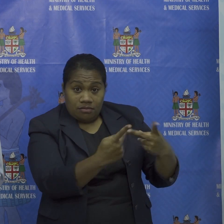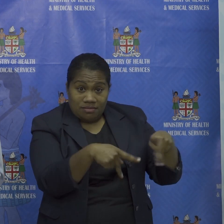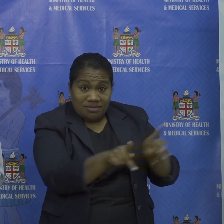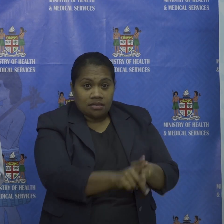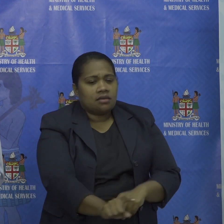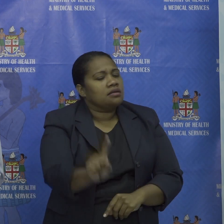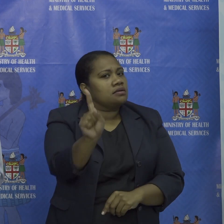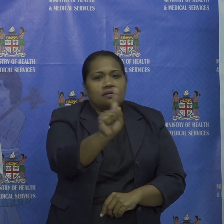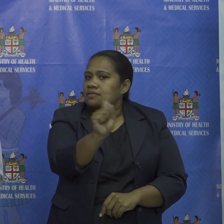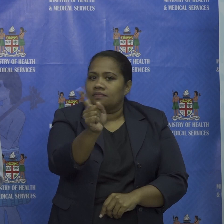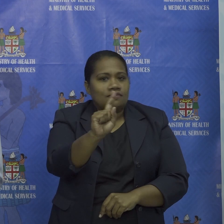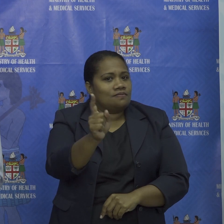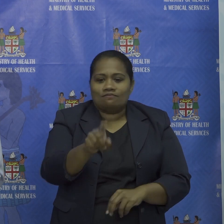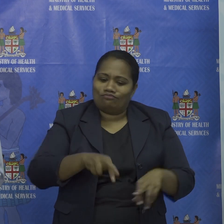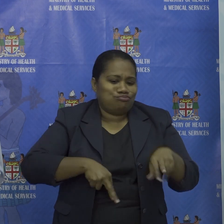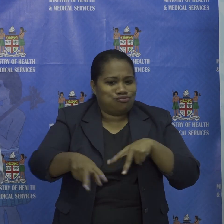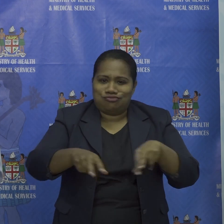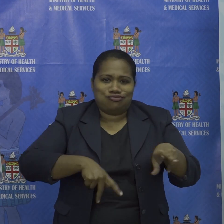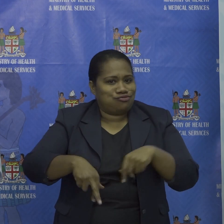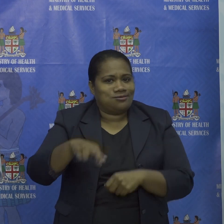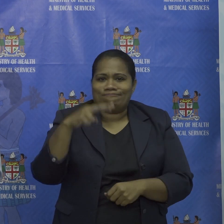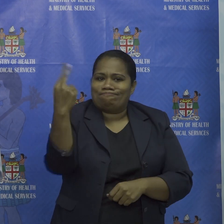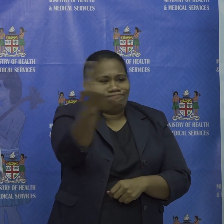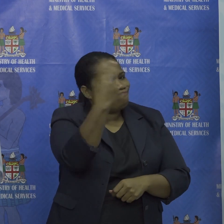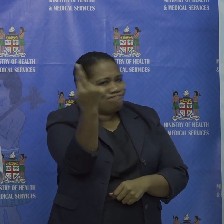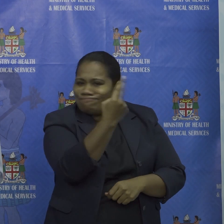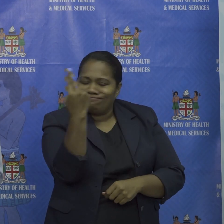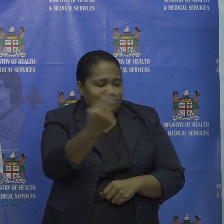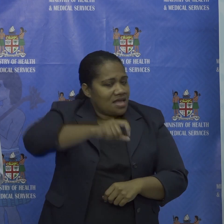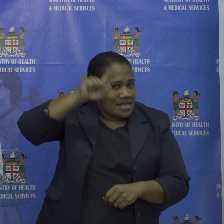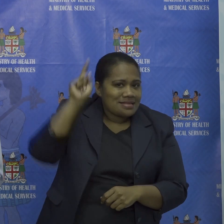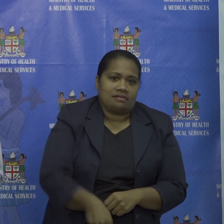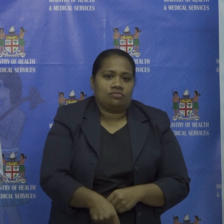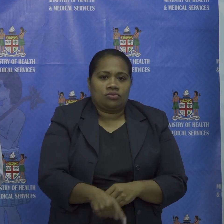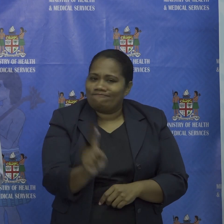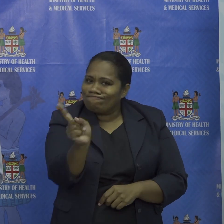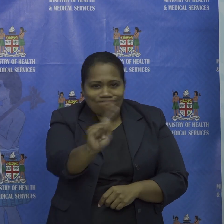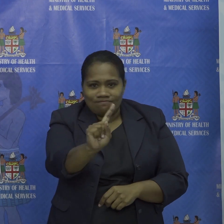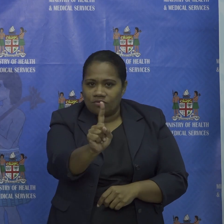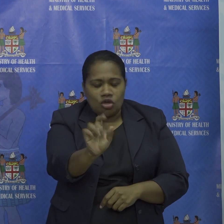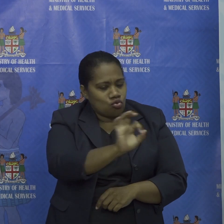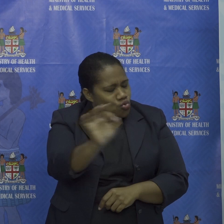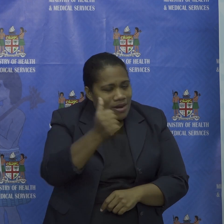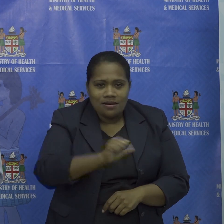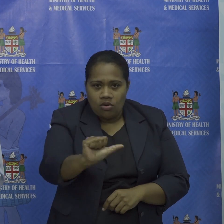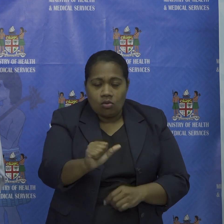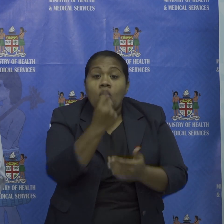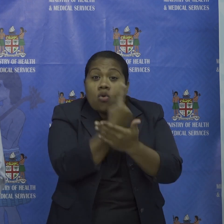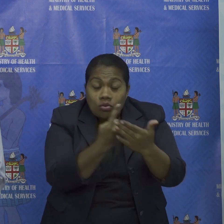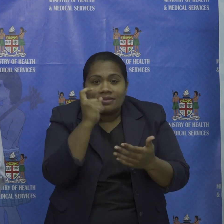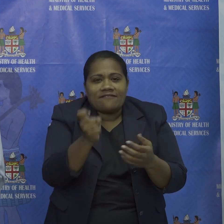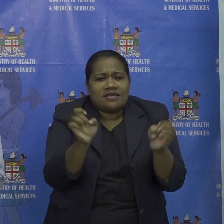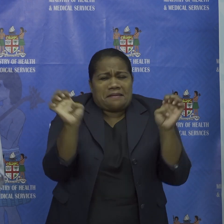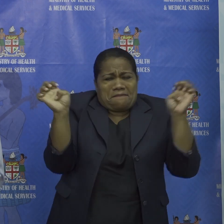movement. There'll be no one on the streets unless you're traveling for a medical emergency or the ministry has issued you a